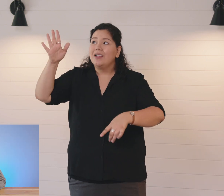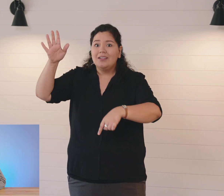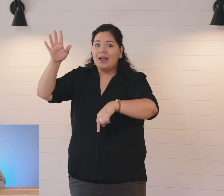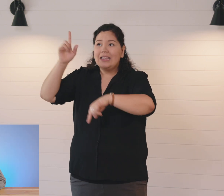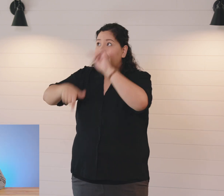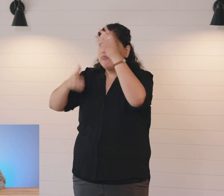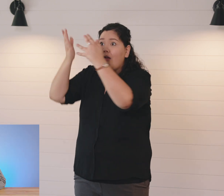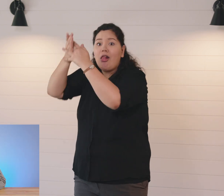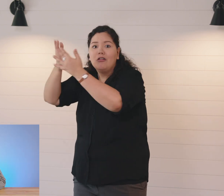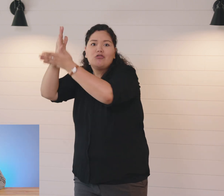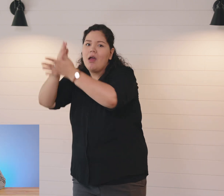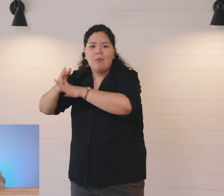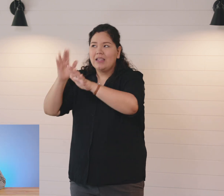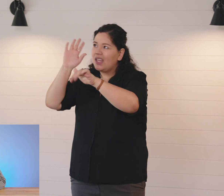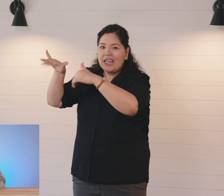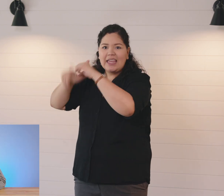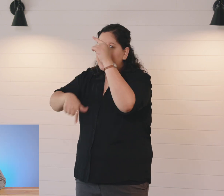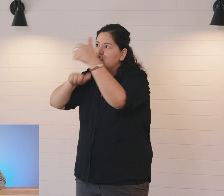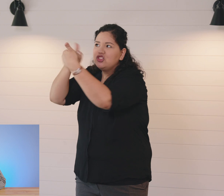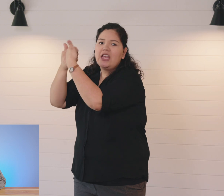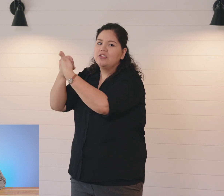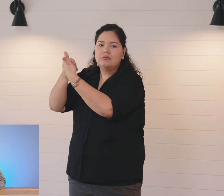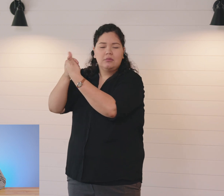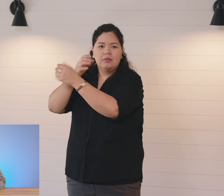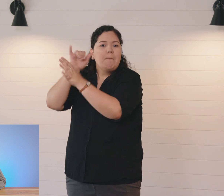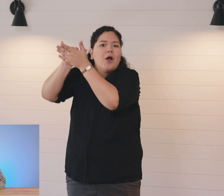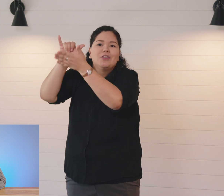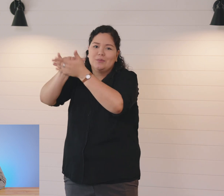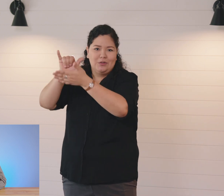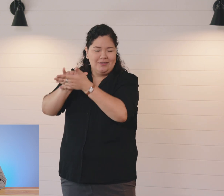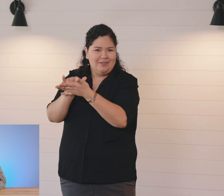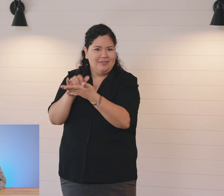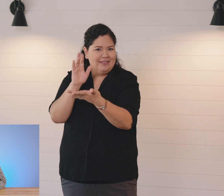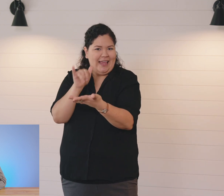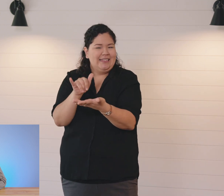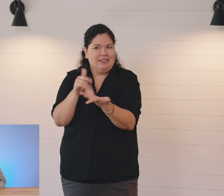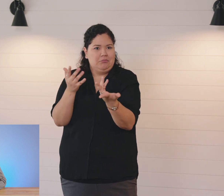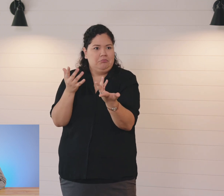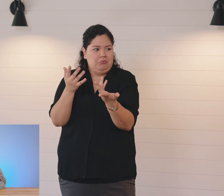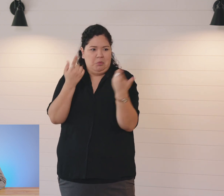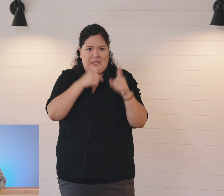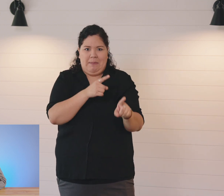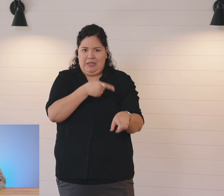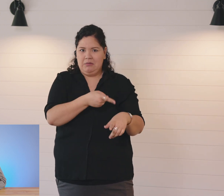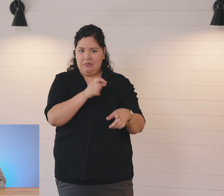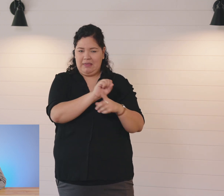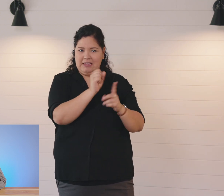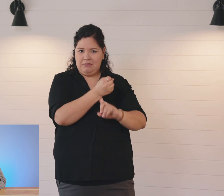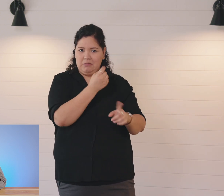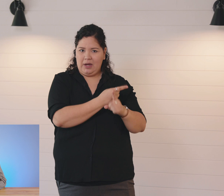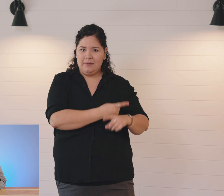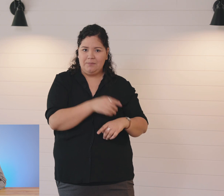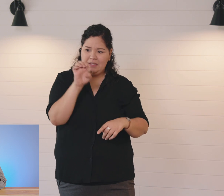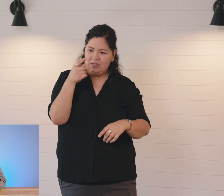be stopped from fulfilling them. There's nobody anywhere who can stop him. Isn't that essentially what is going on here? Esther